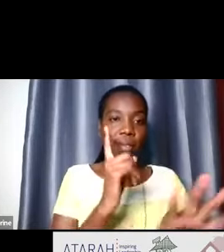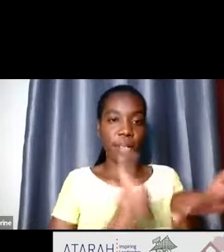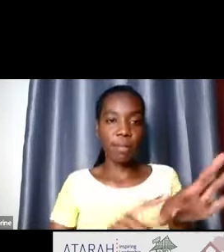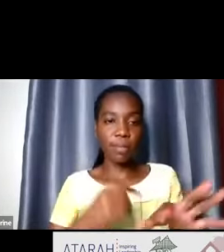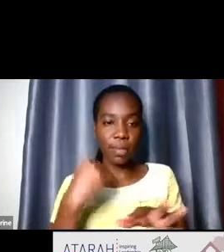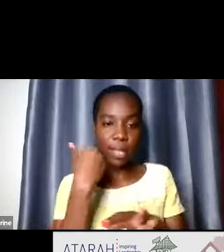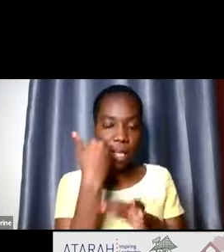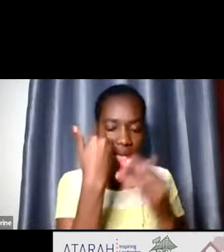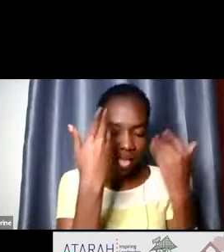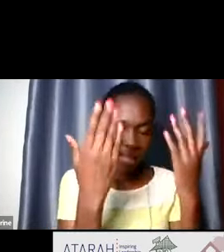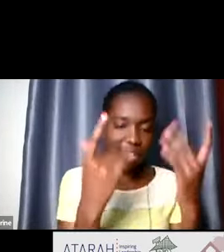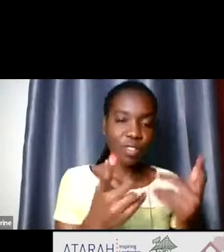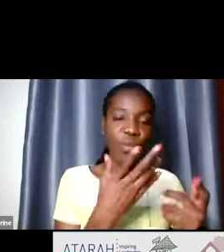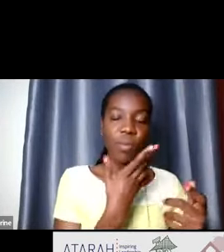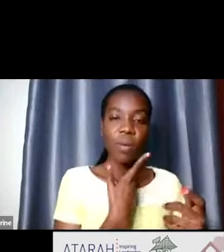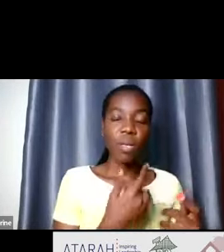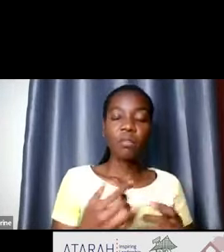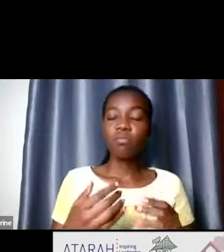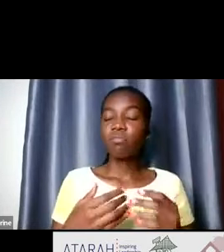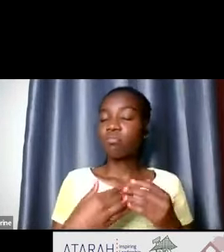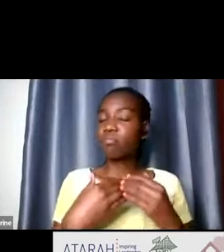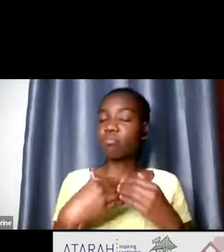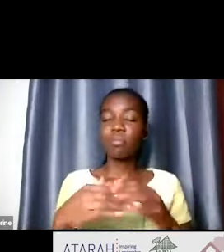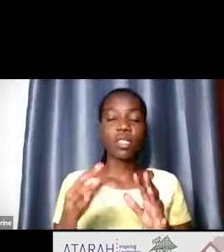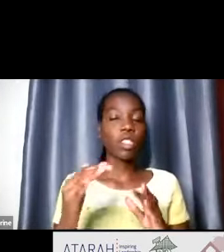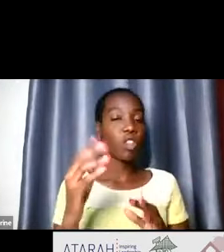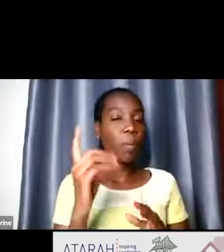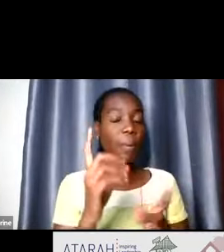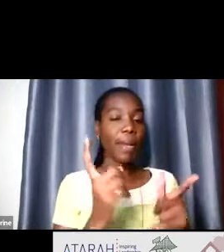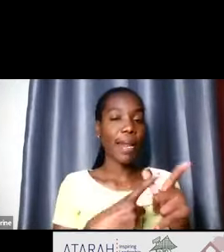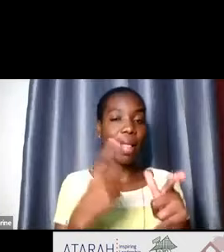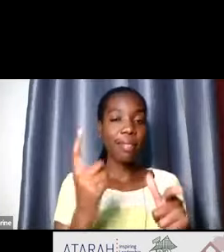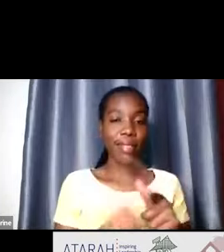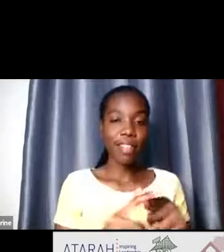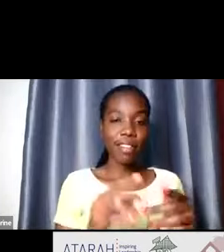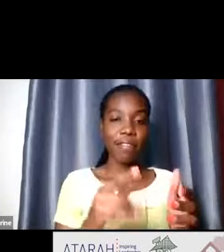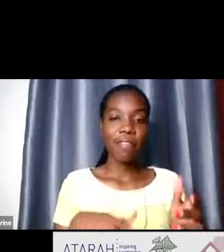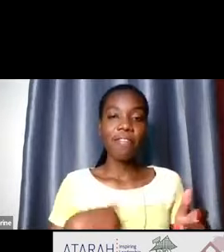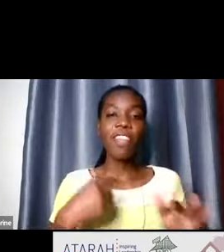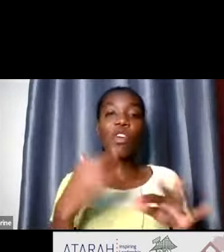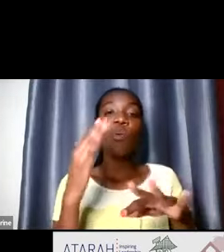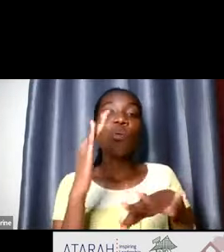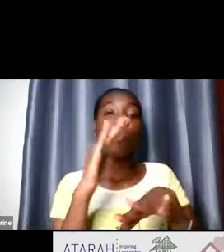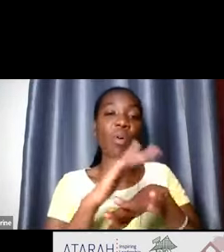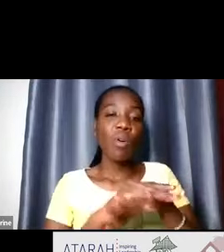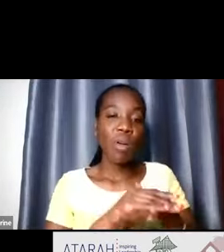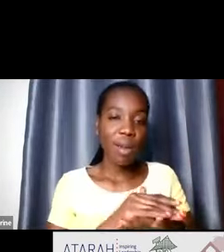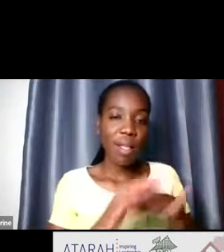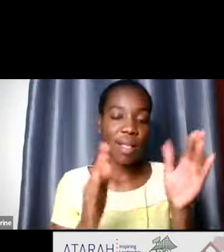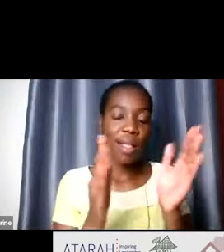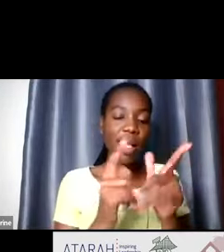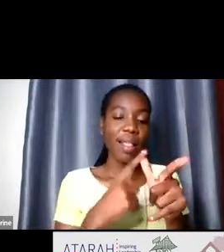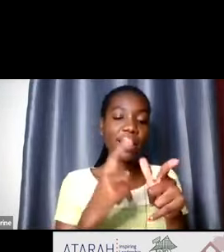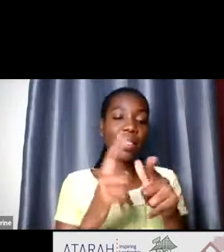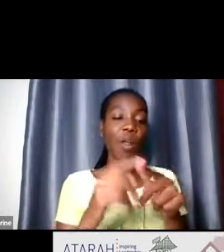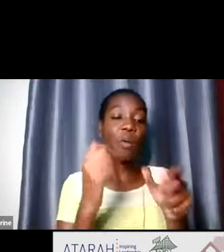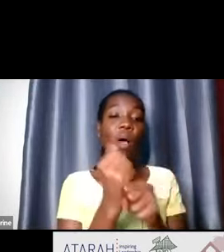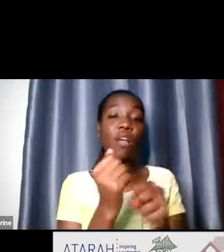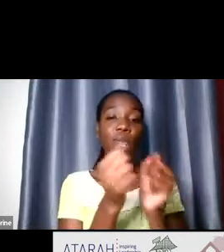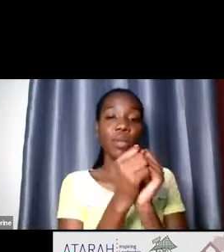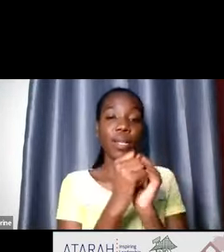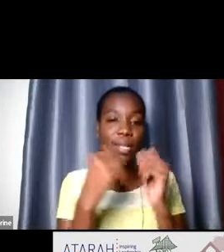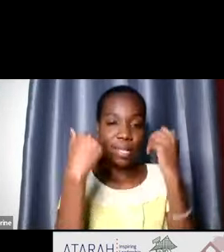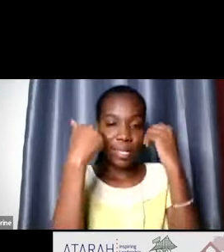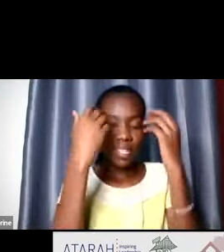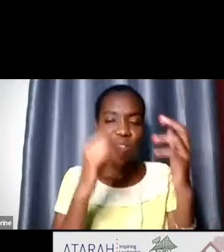to release dopamine so that we feel good, so that we decompress, so that we deal with our stress. It's not the best way to